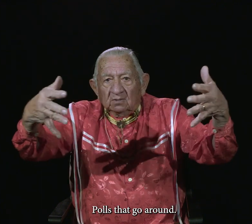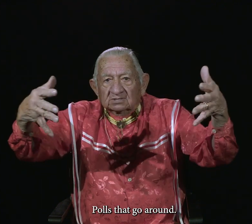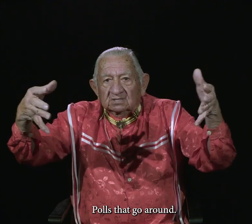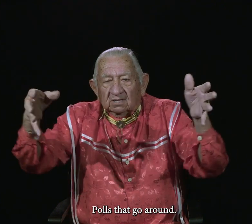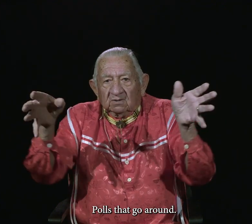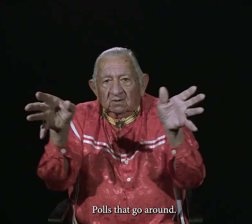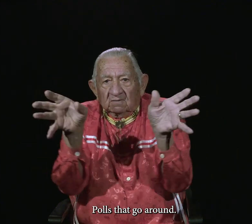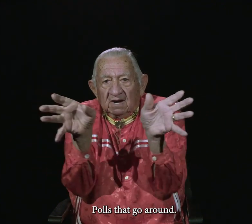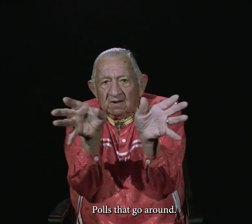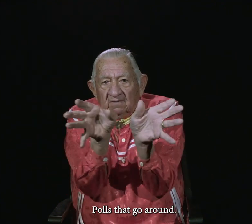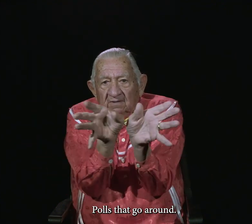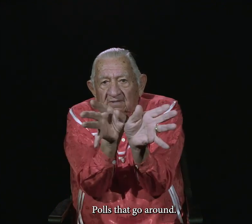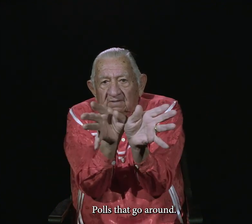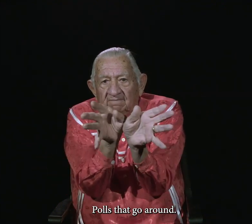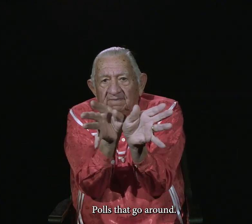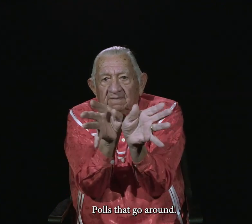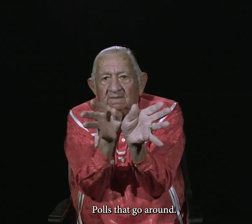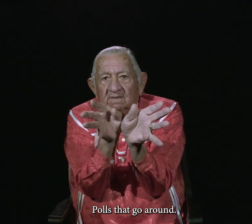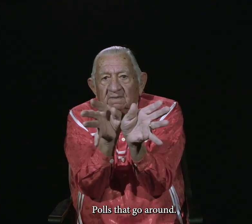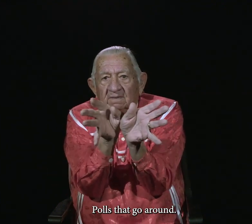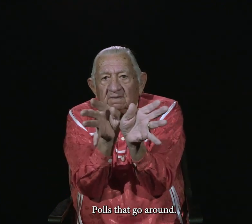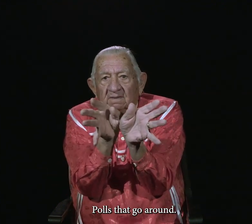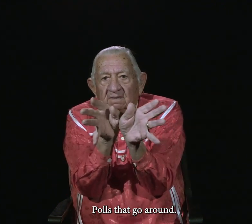poles that go around.